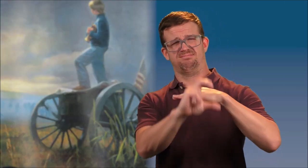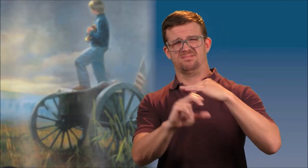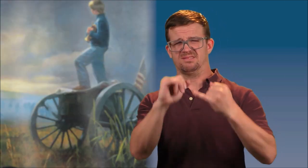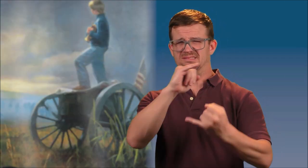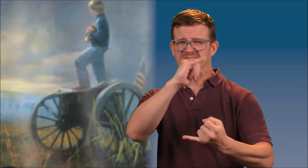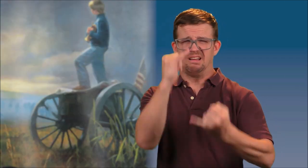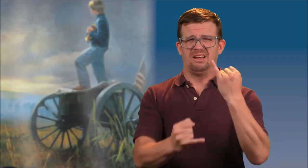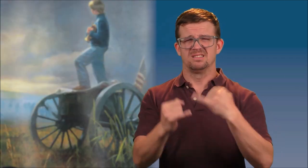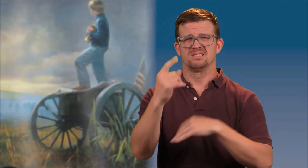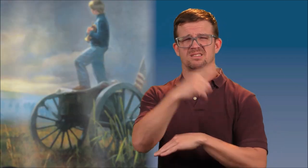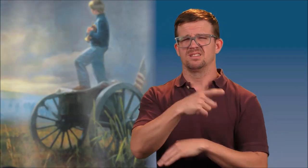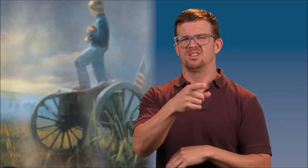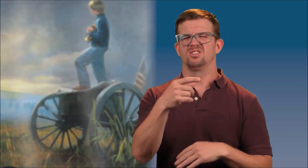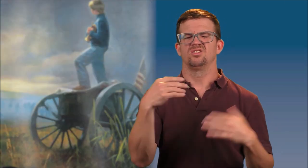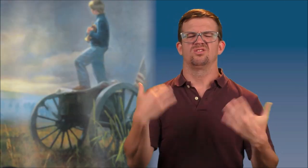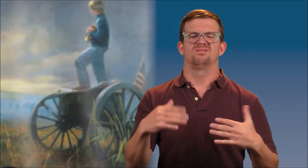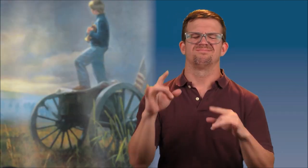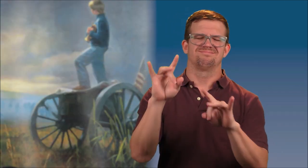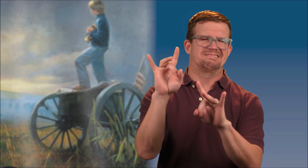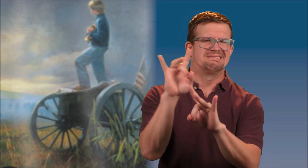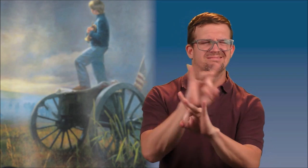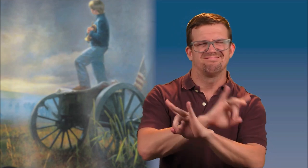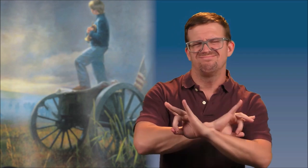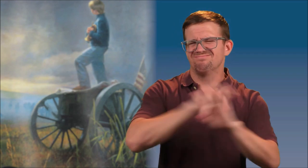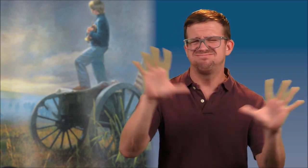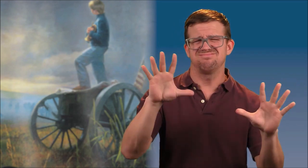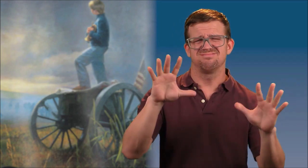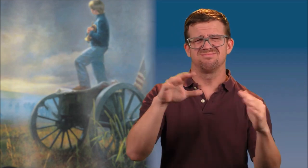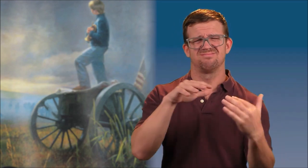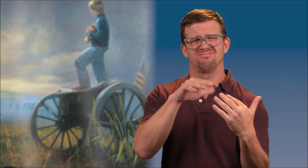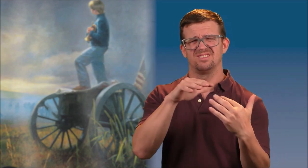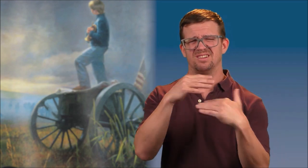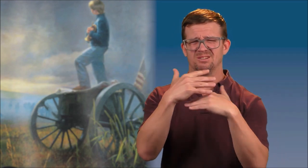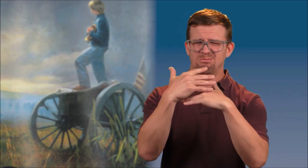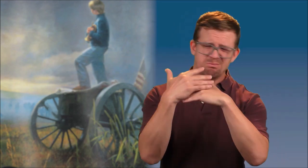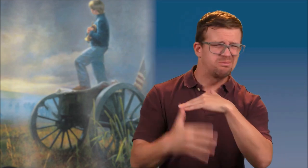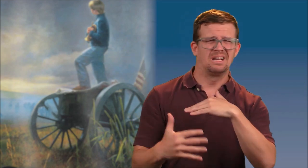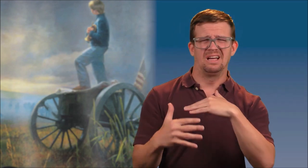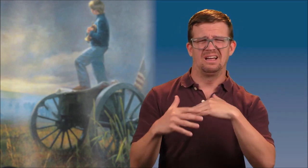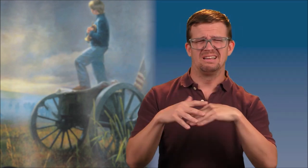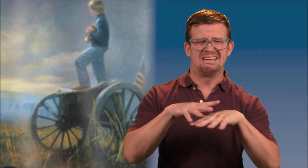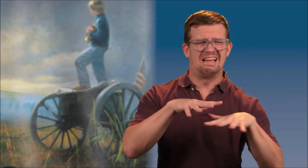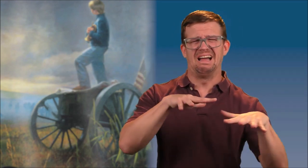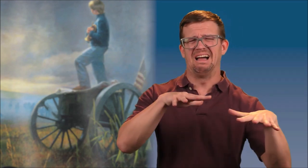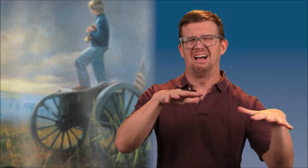At dusk, on that final day of the bloodiest battle in